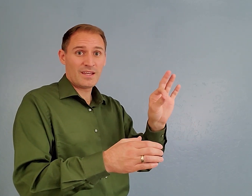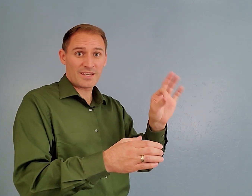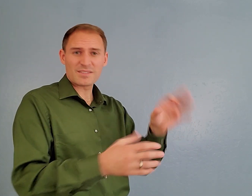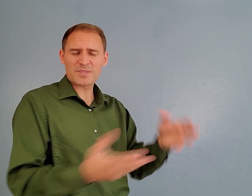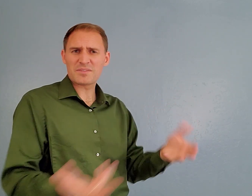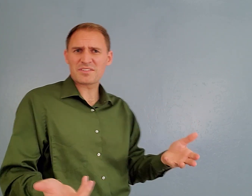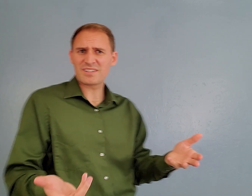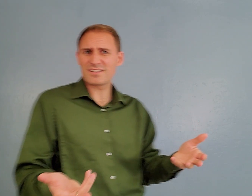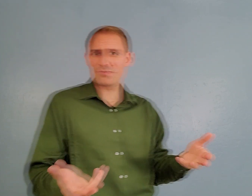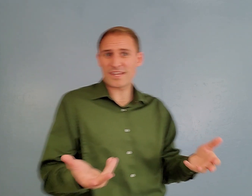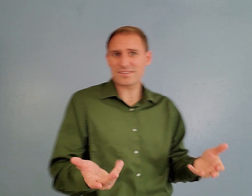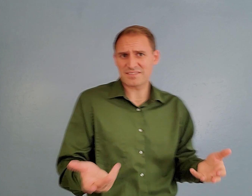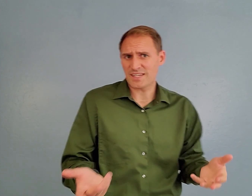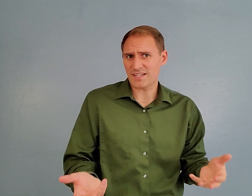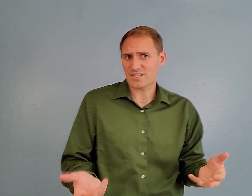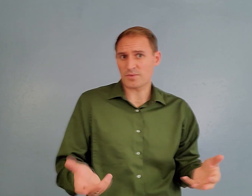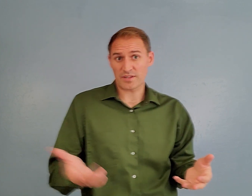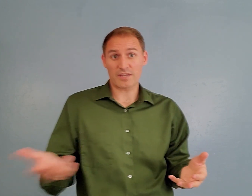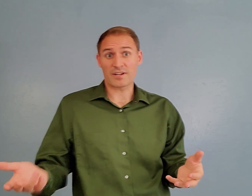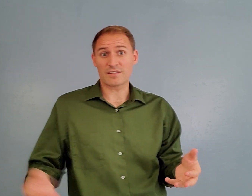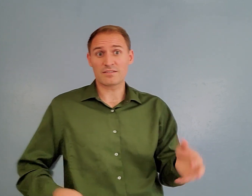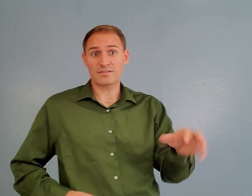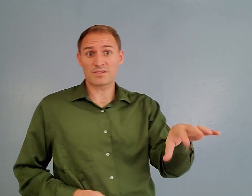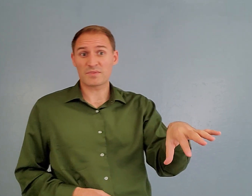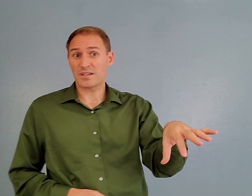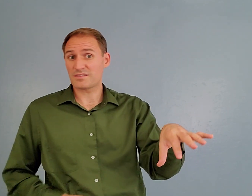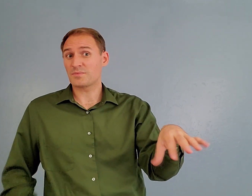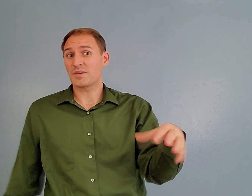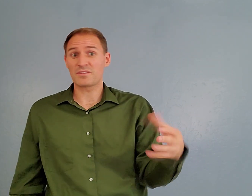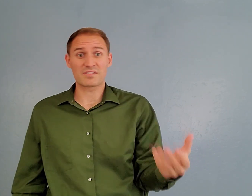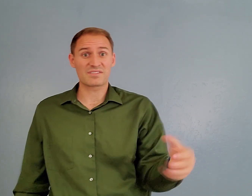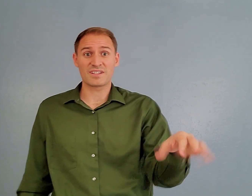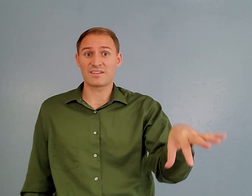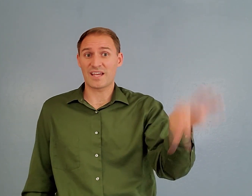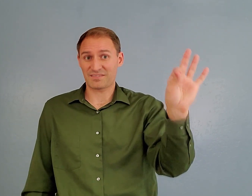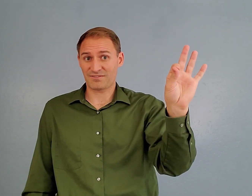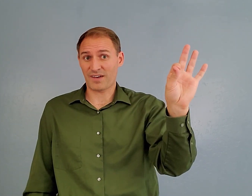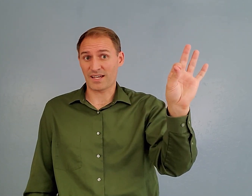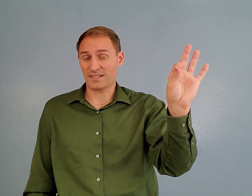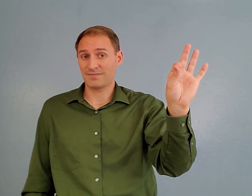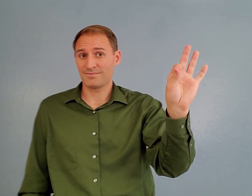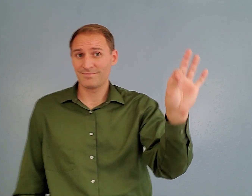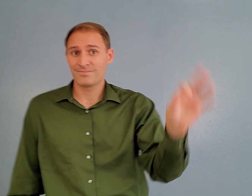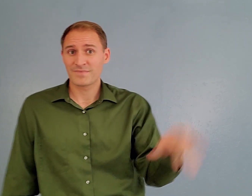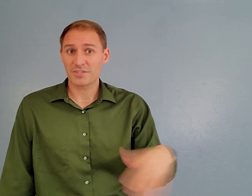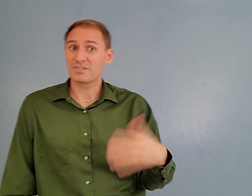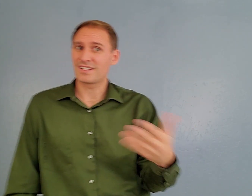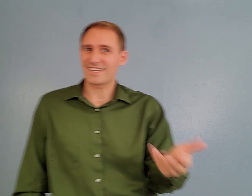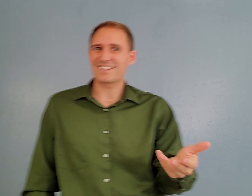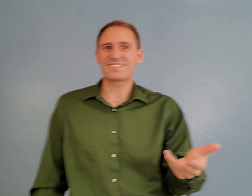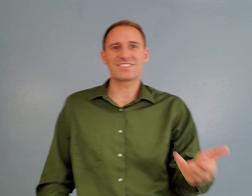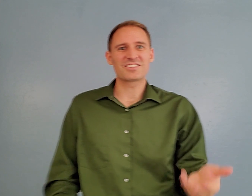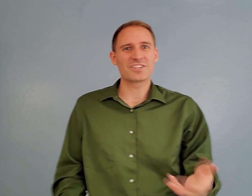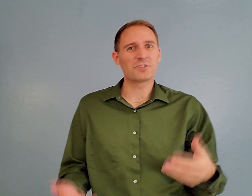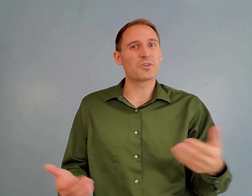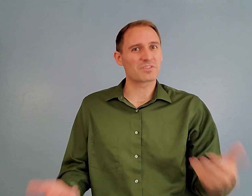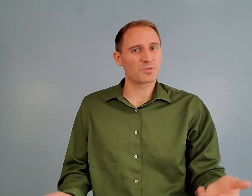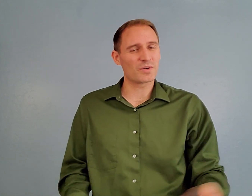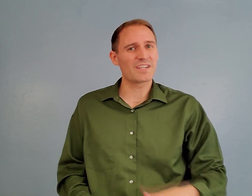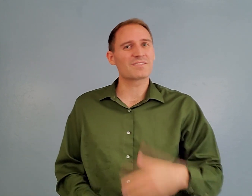And sometimes you'll see this without the C hand shape on the other hand too. Sometimes you'll just see it as find. So again, it's good to know multiple ways,